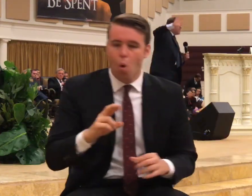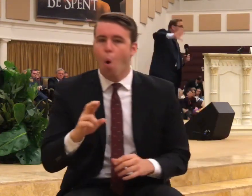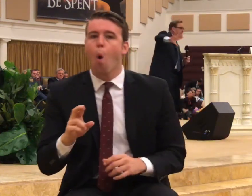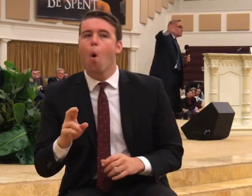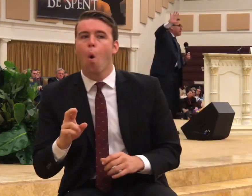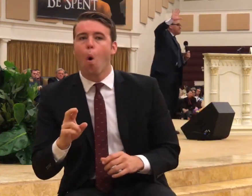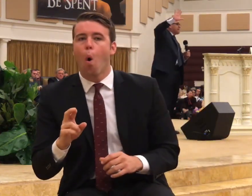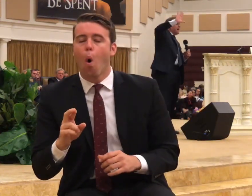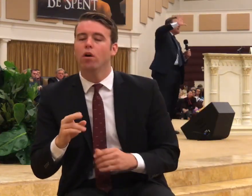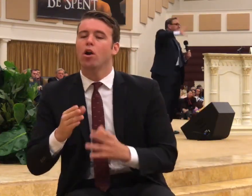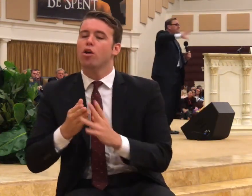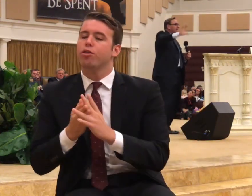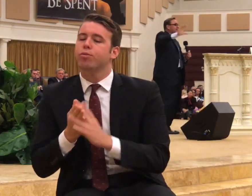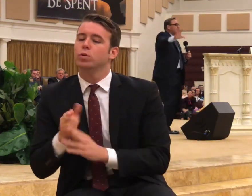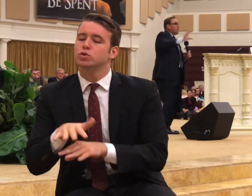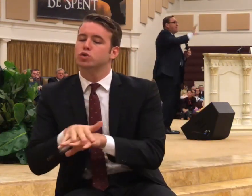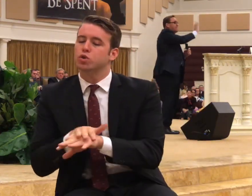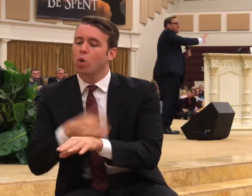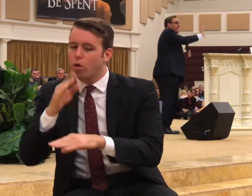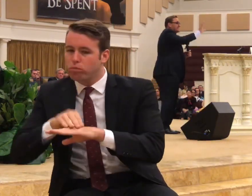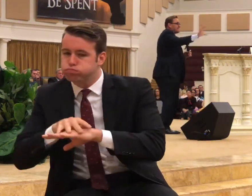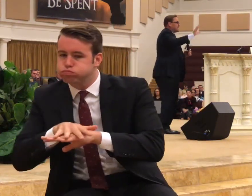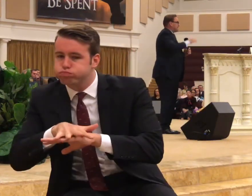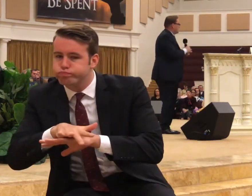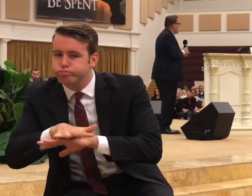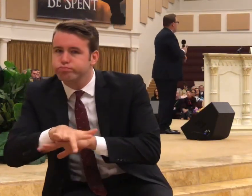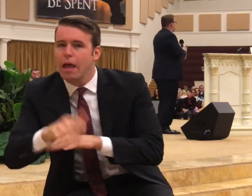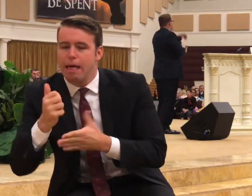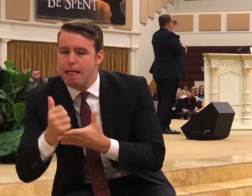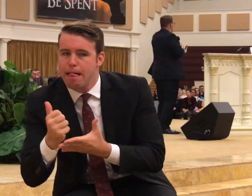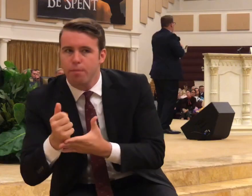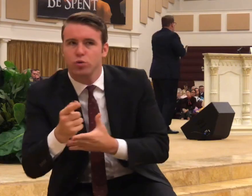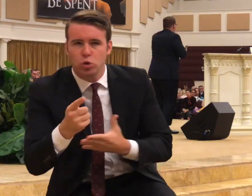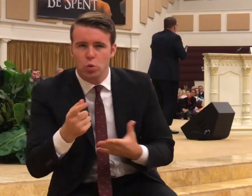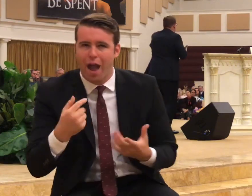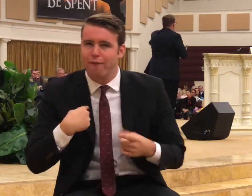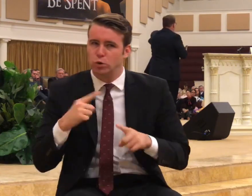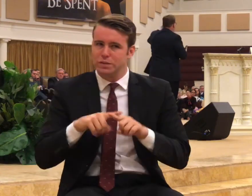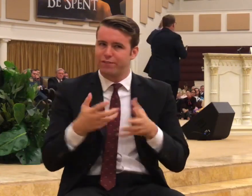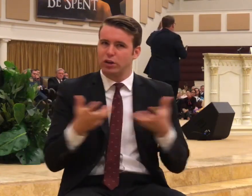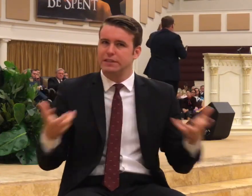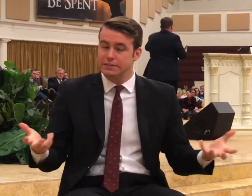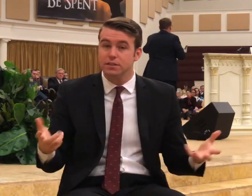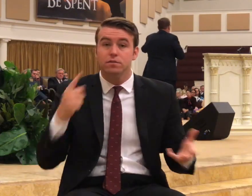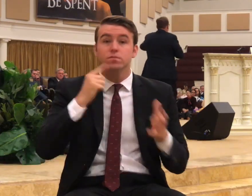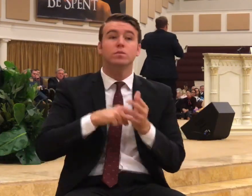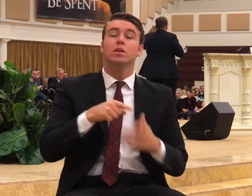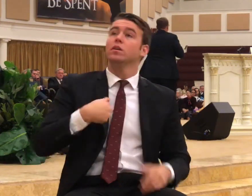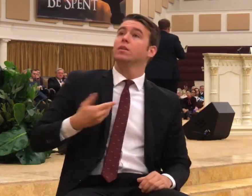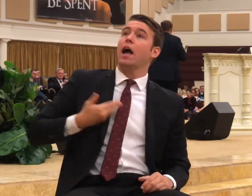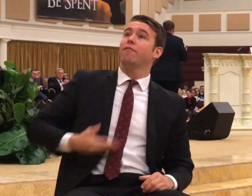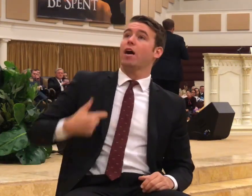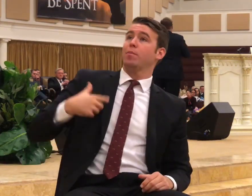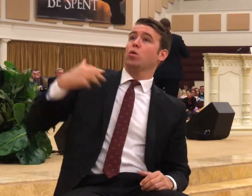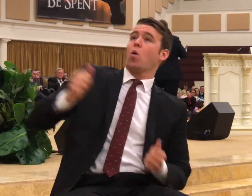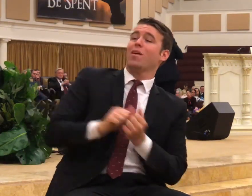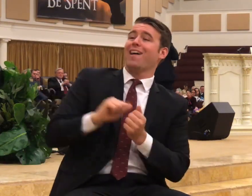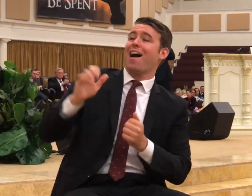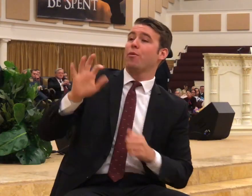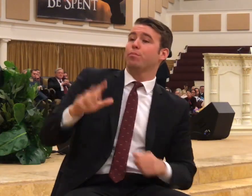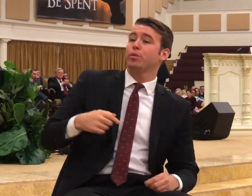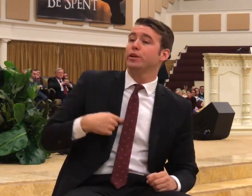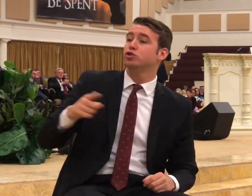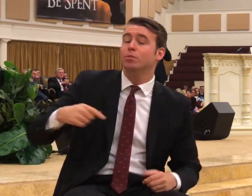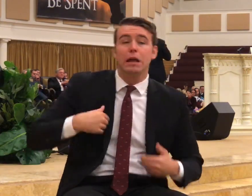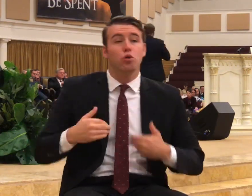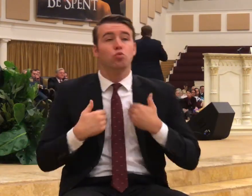working in the prevenient grace of God, setting you up as systems. And so you get invited to go travel with another preacher, and you're doing